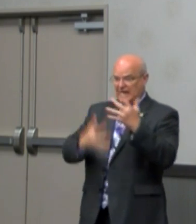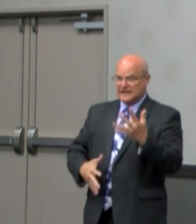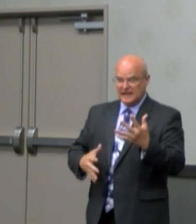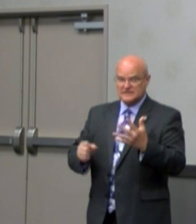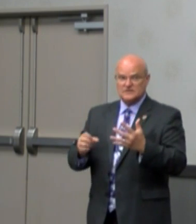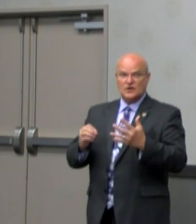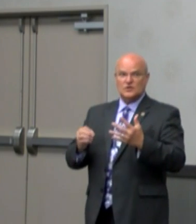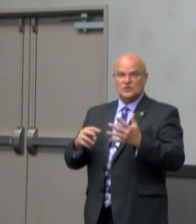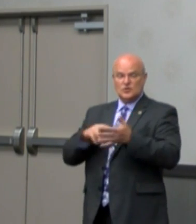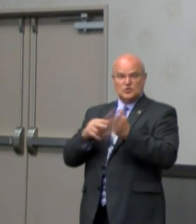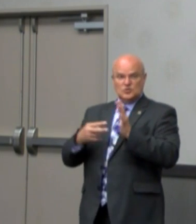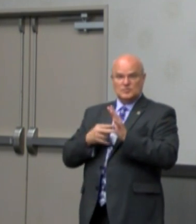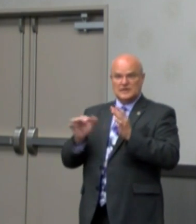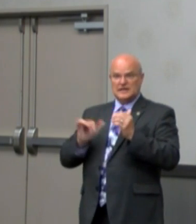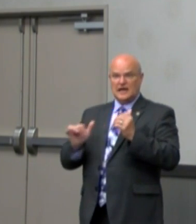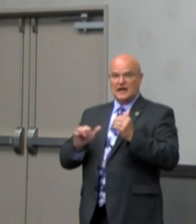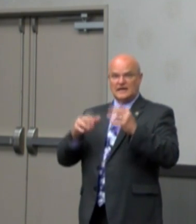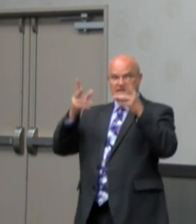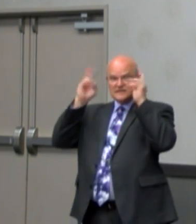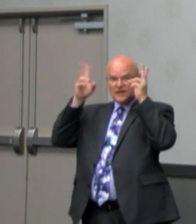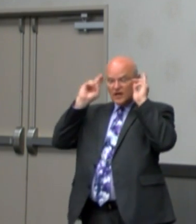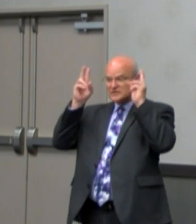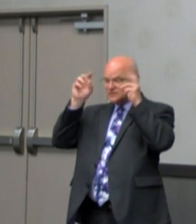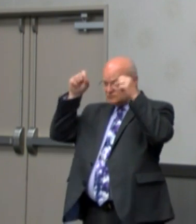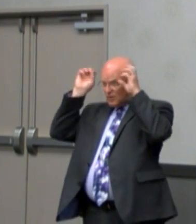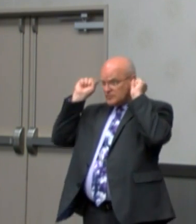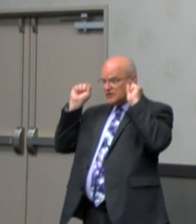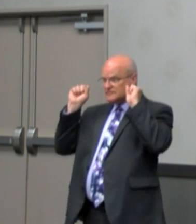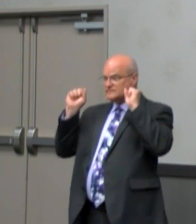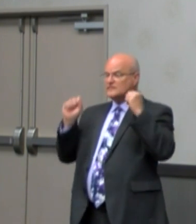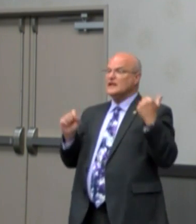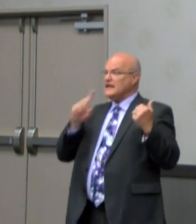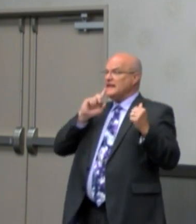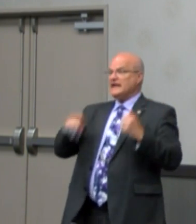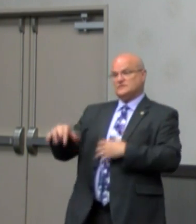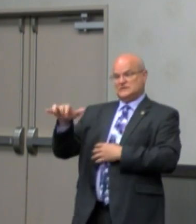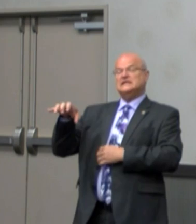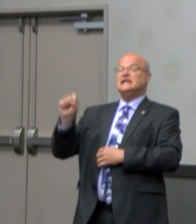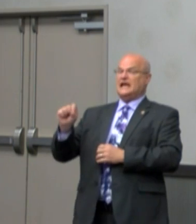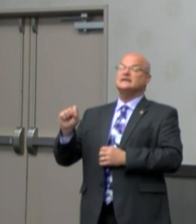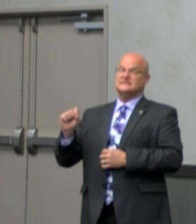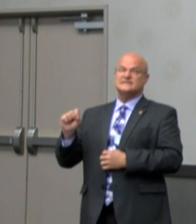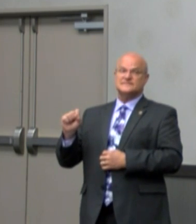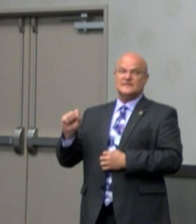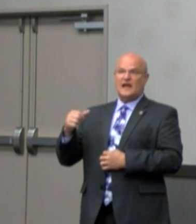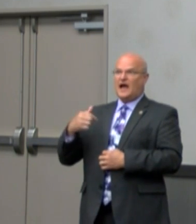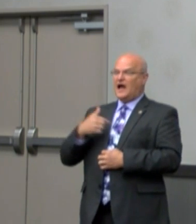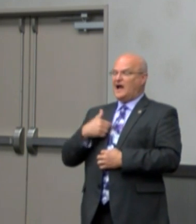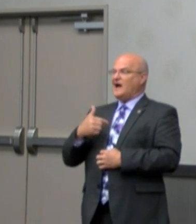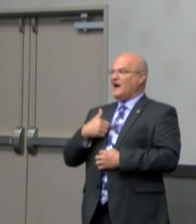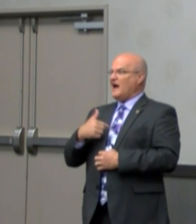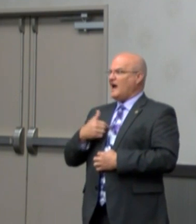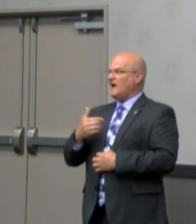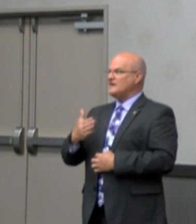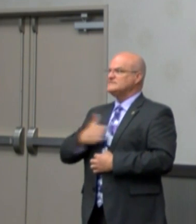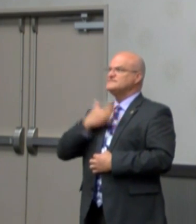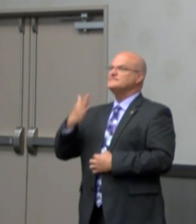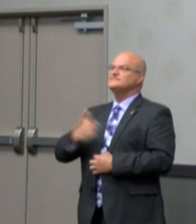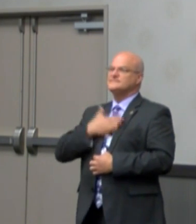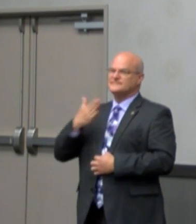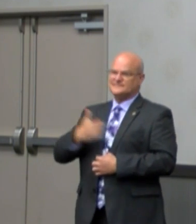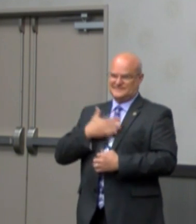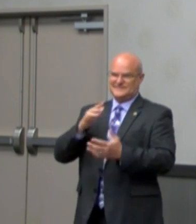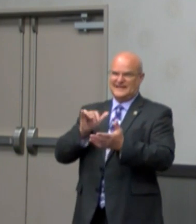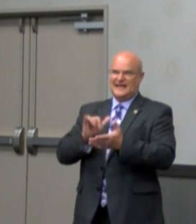So you're talking about the salons and barbershops. The answer is yes. I've just been so gratified